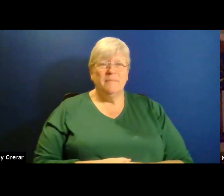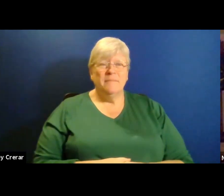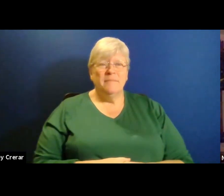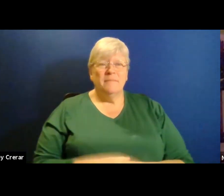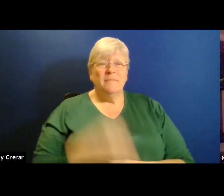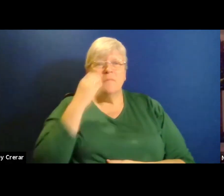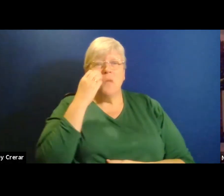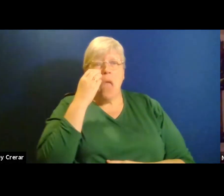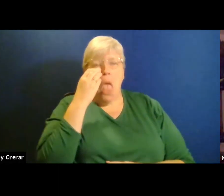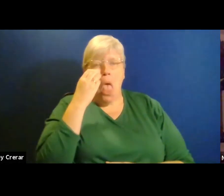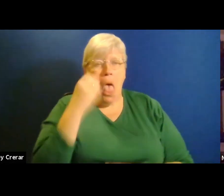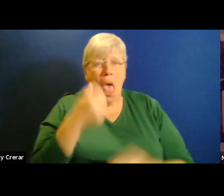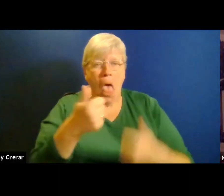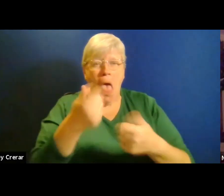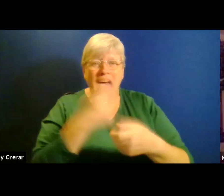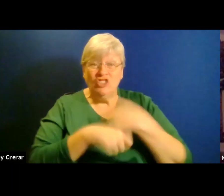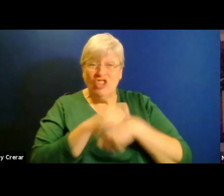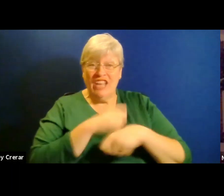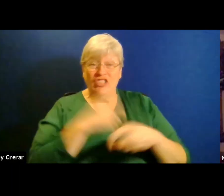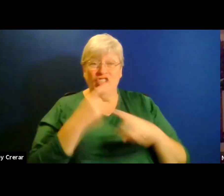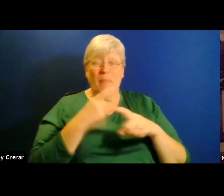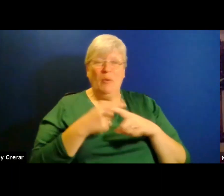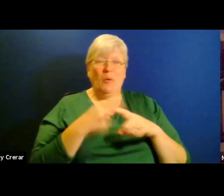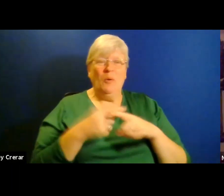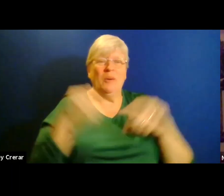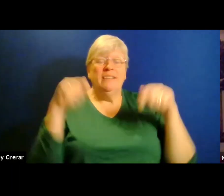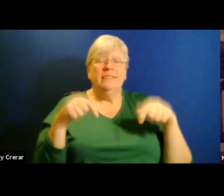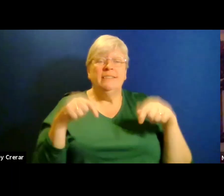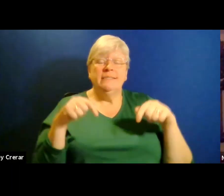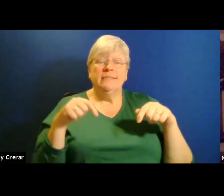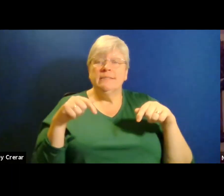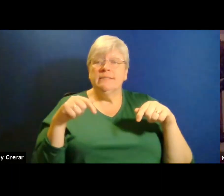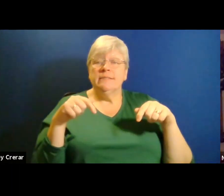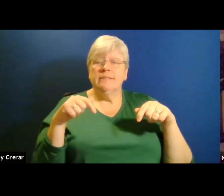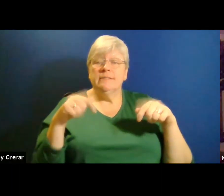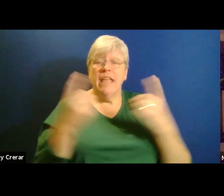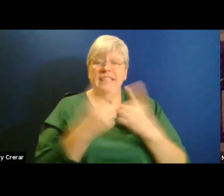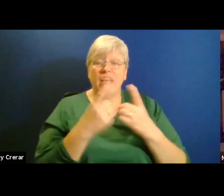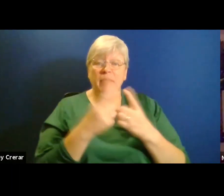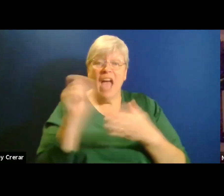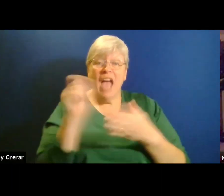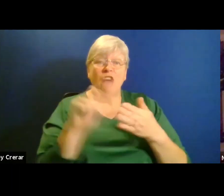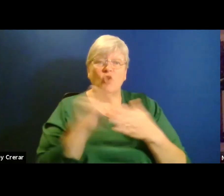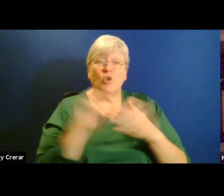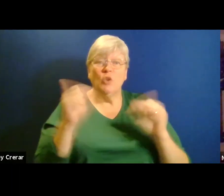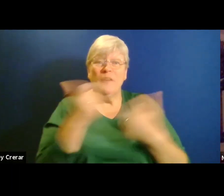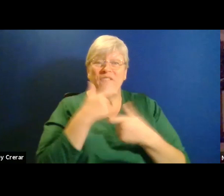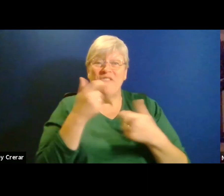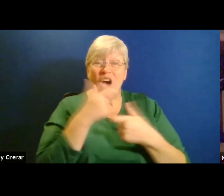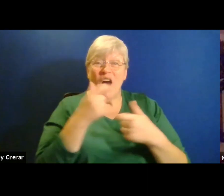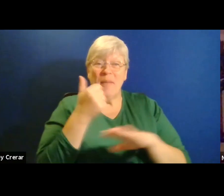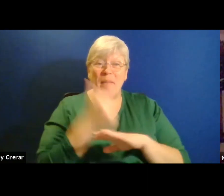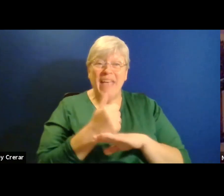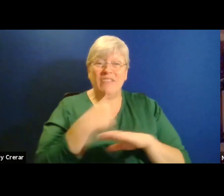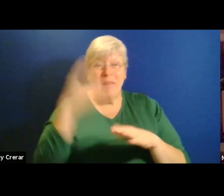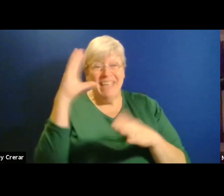Okay, now for a change in tempo, this is something that I wrote that's fun, based on my experiences